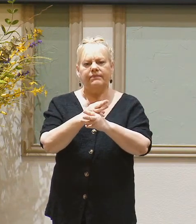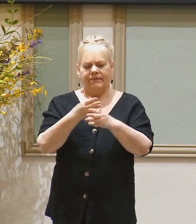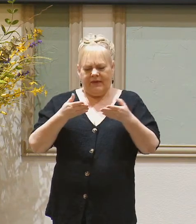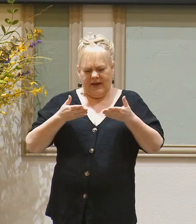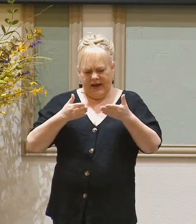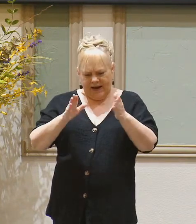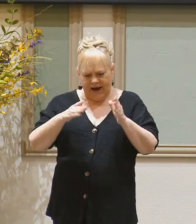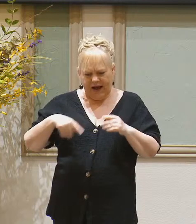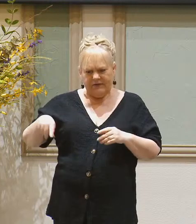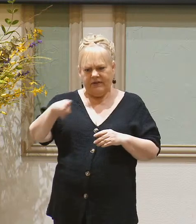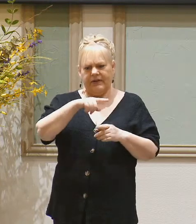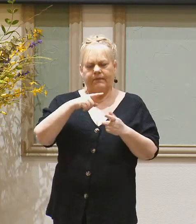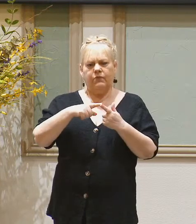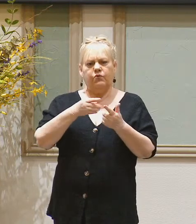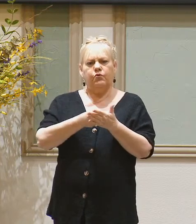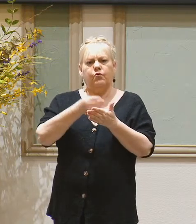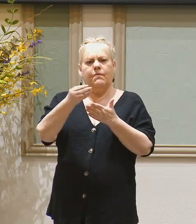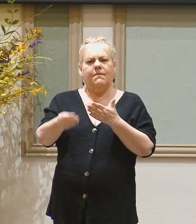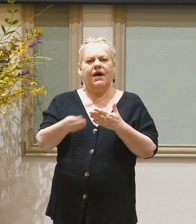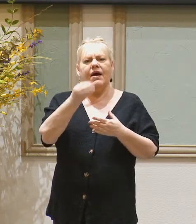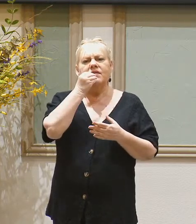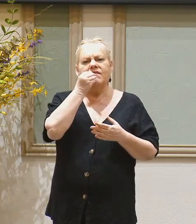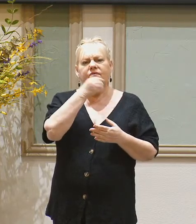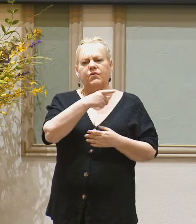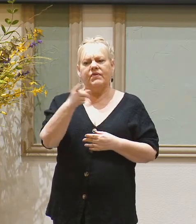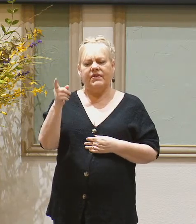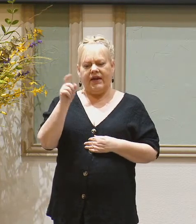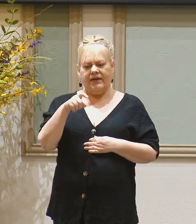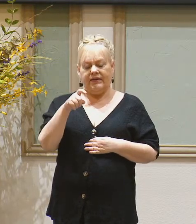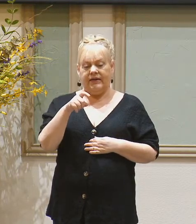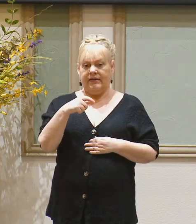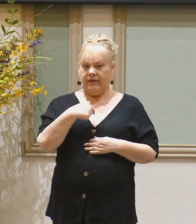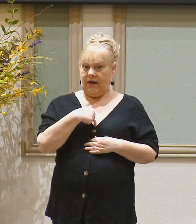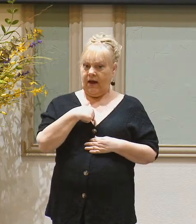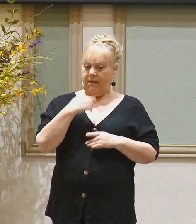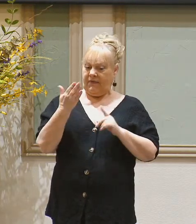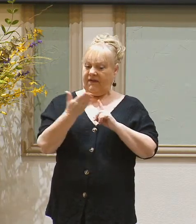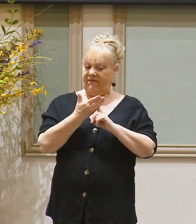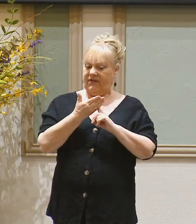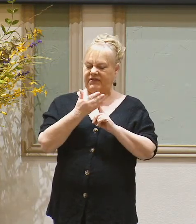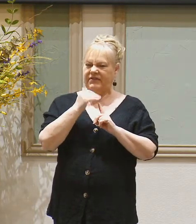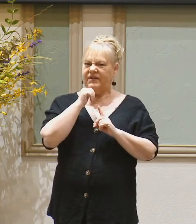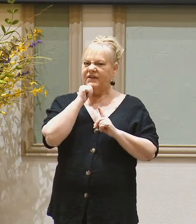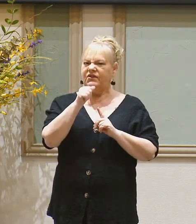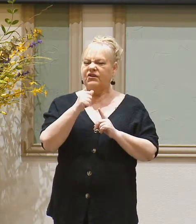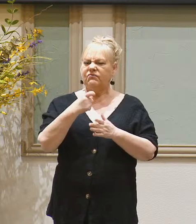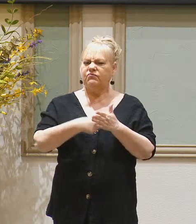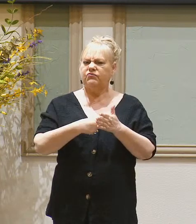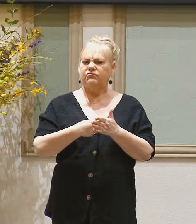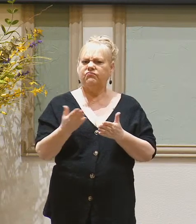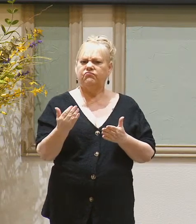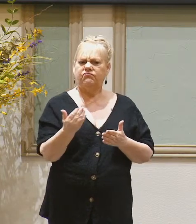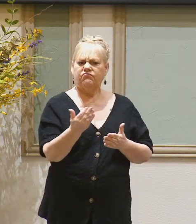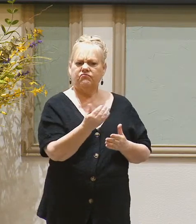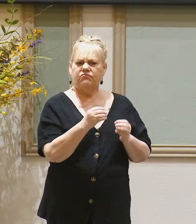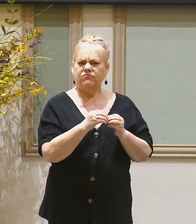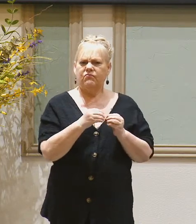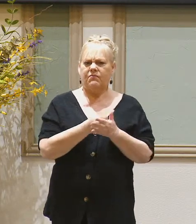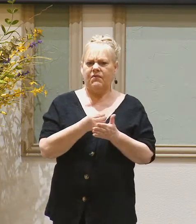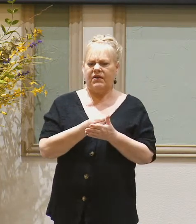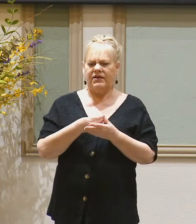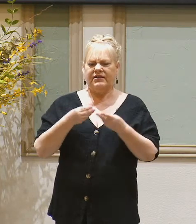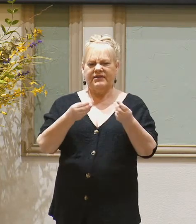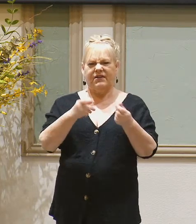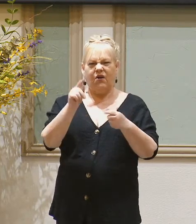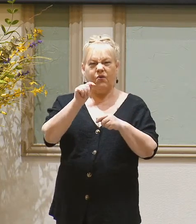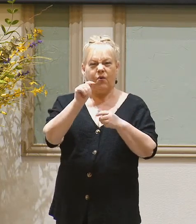allows them to buy the food that they need. And I'm convinced that he didn't price gouge like so many in our world do today, selling